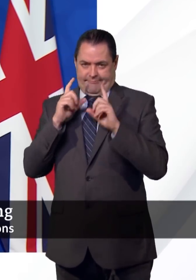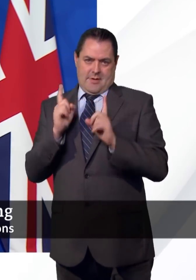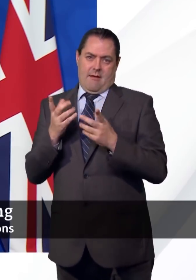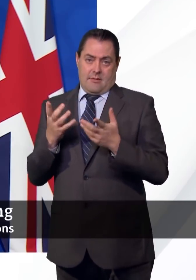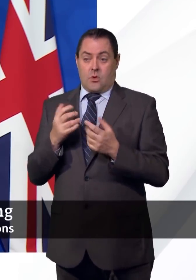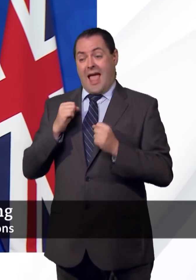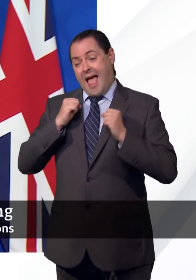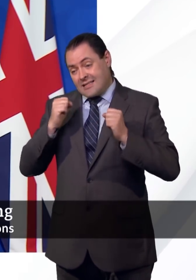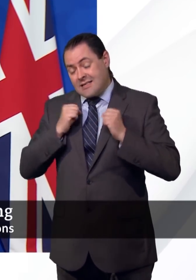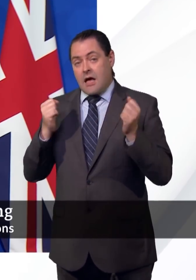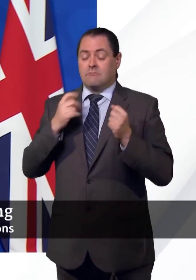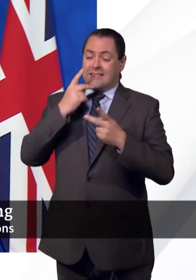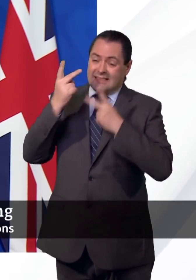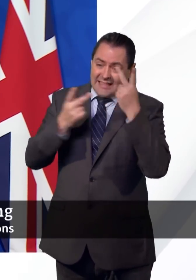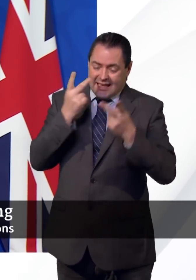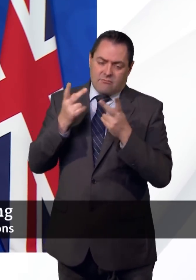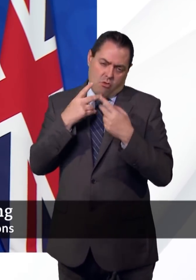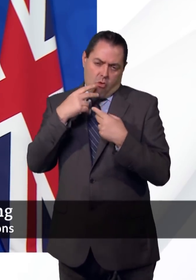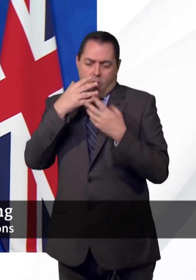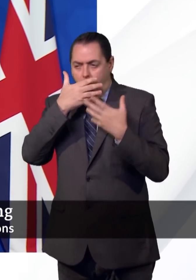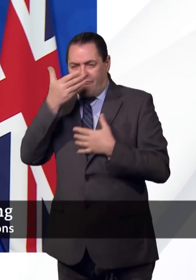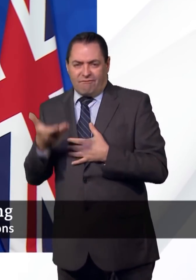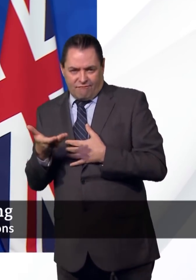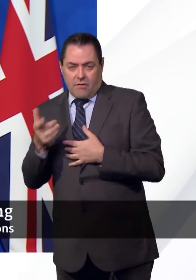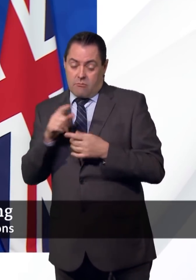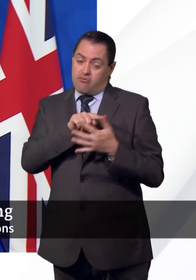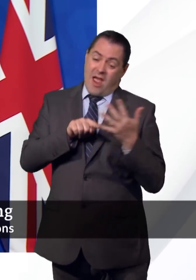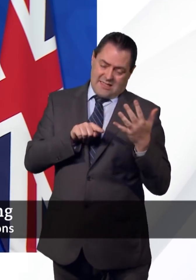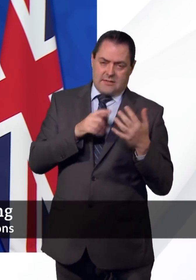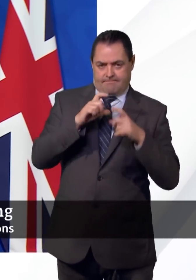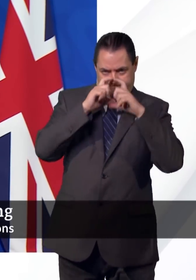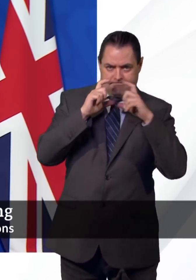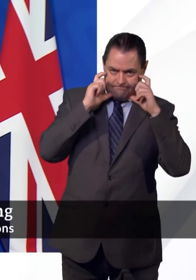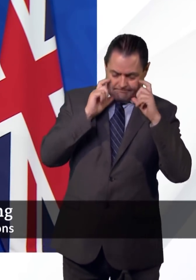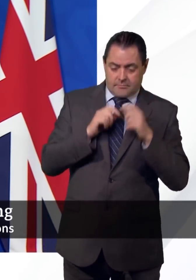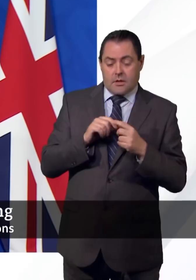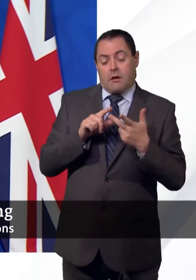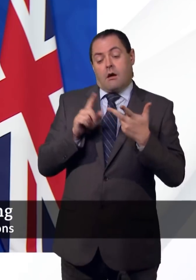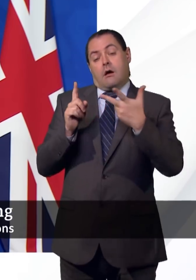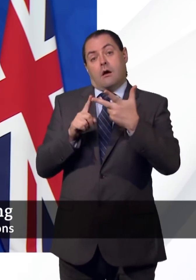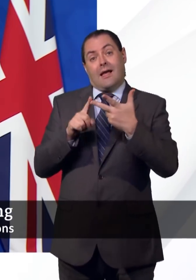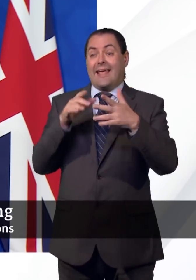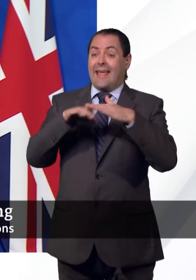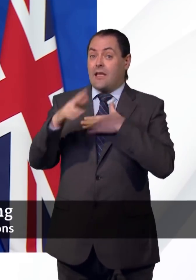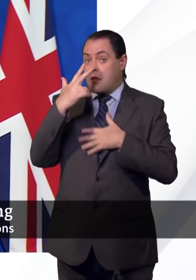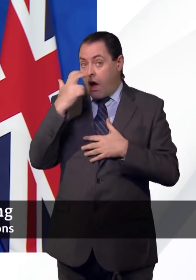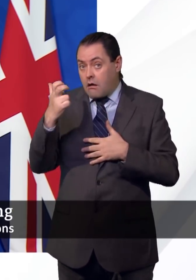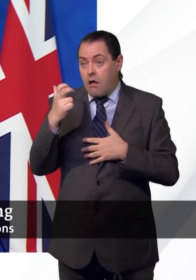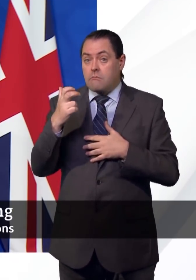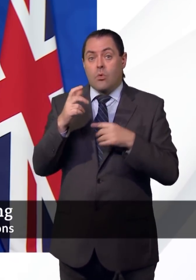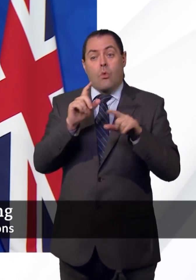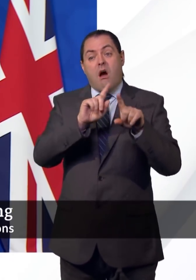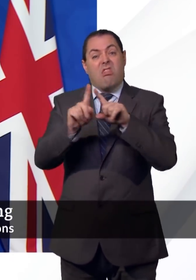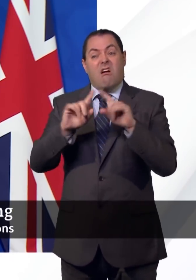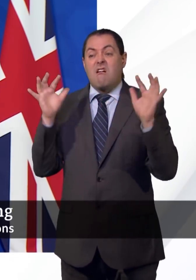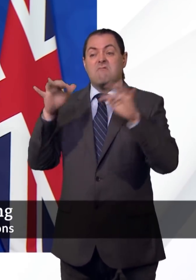or singing. Third, we'll also make the NHS Covid pass mandatory for entry into nightclubs and venues where